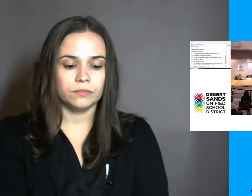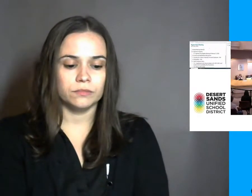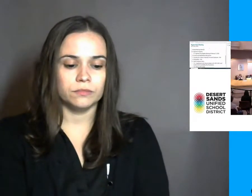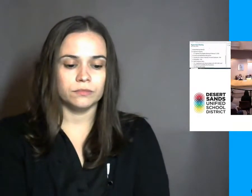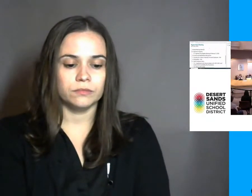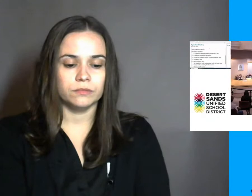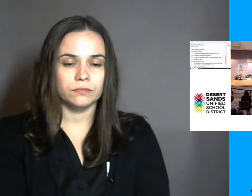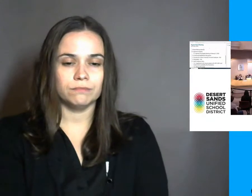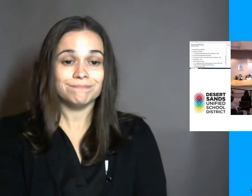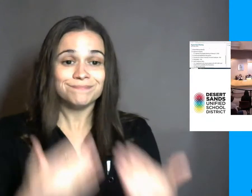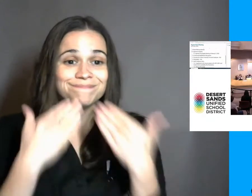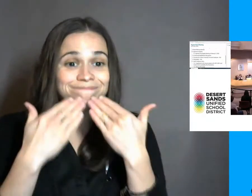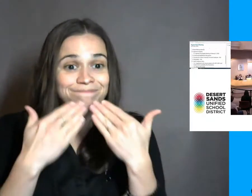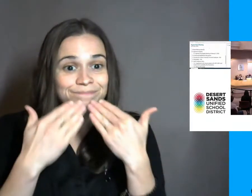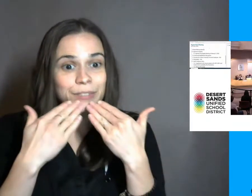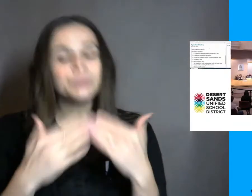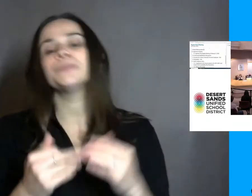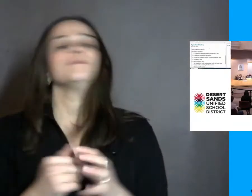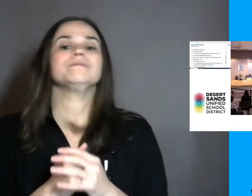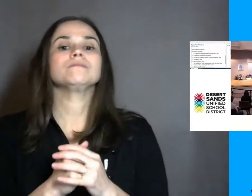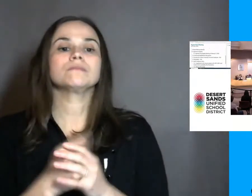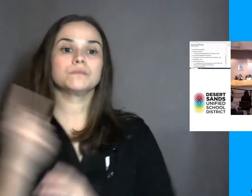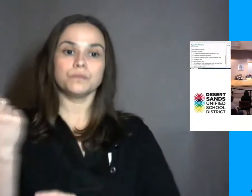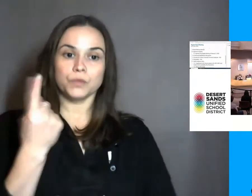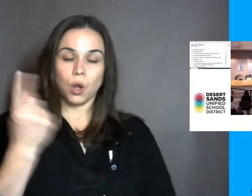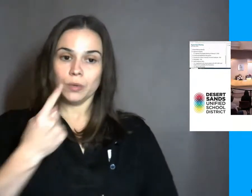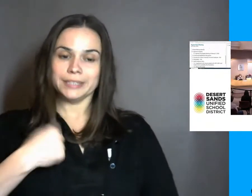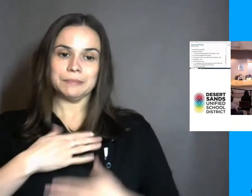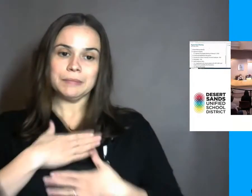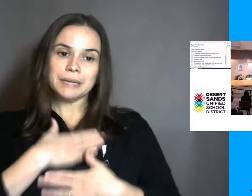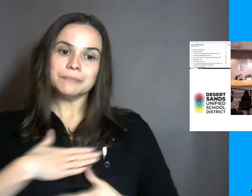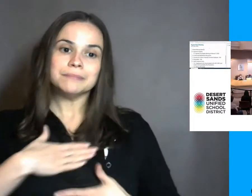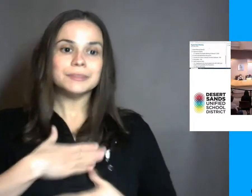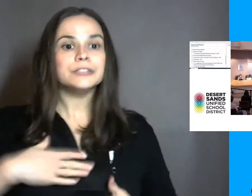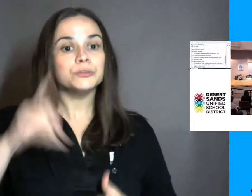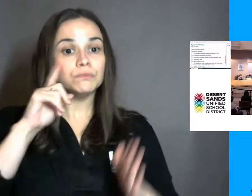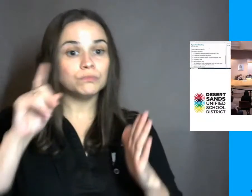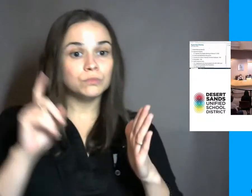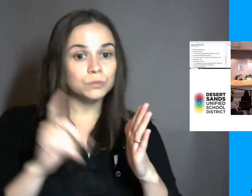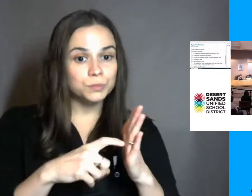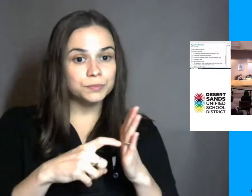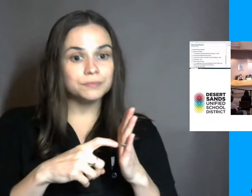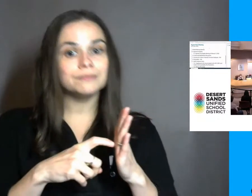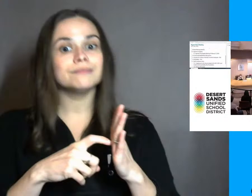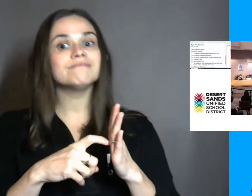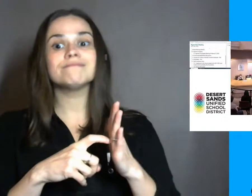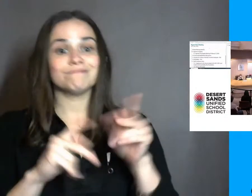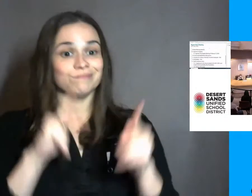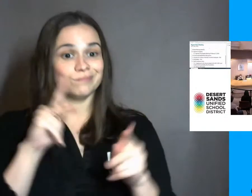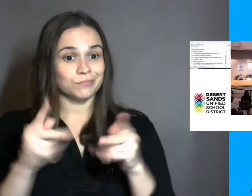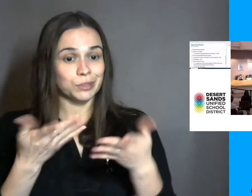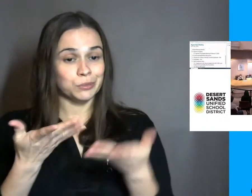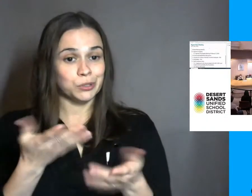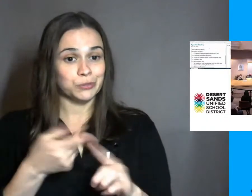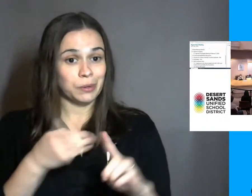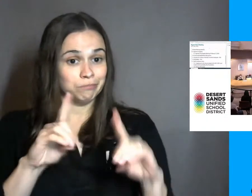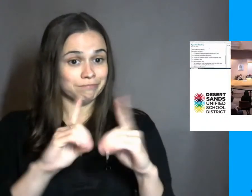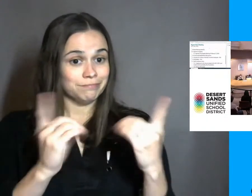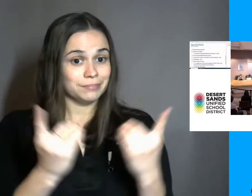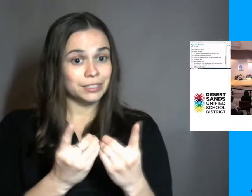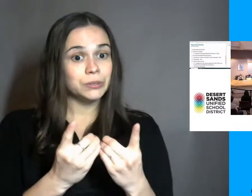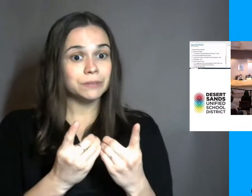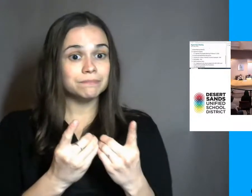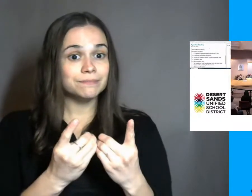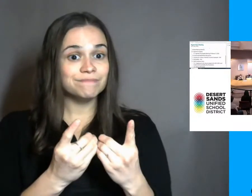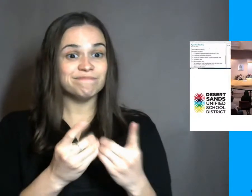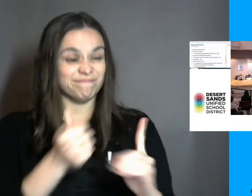Thank you very much. As always, it's my great pleasure to recognize folks from the district who have done